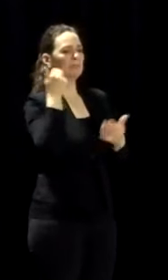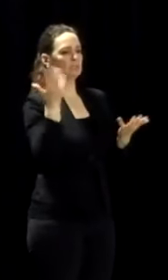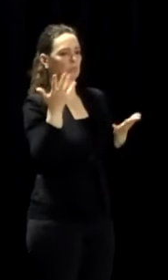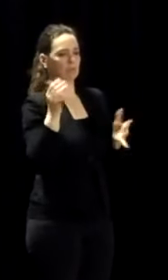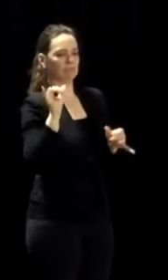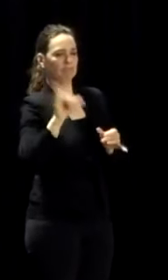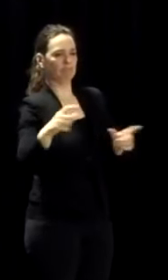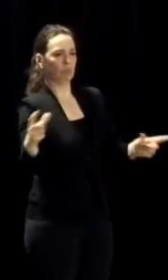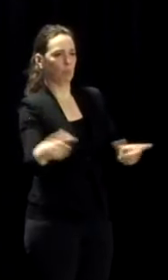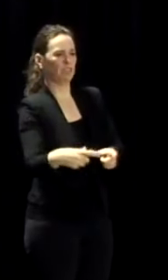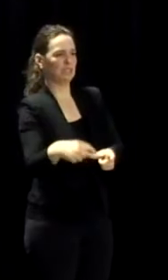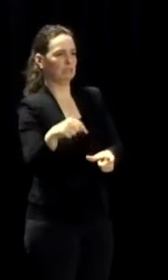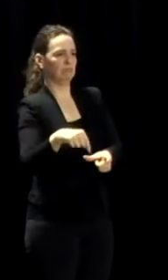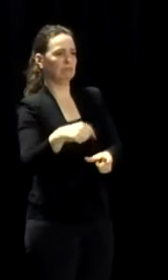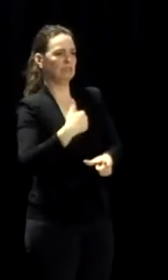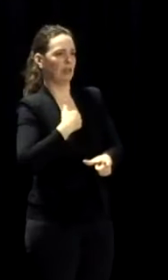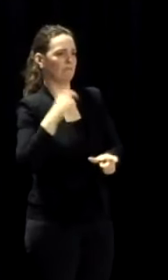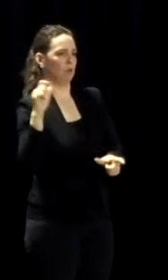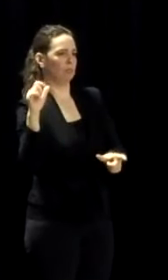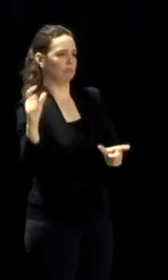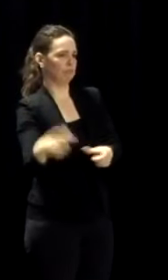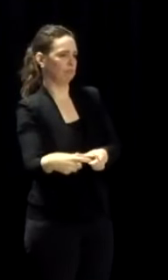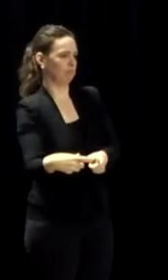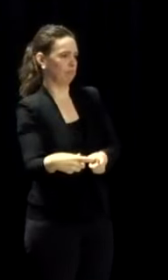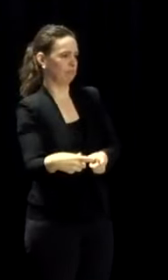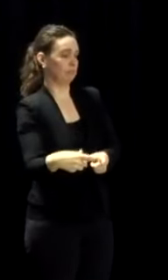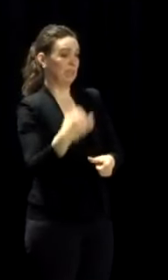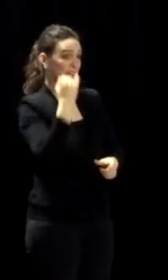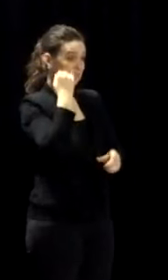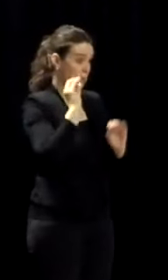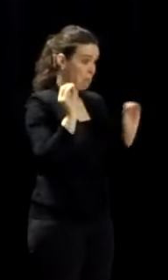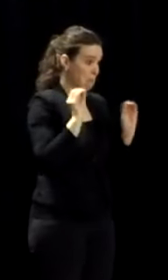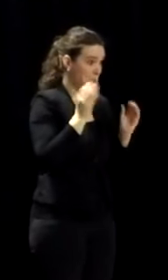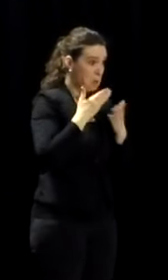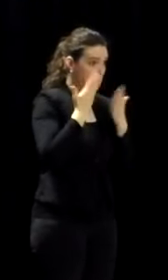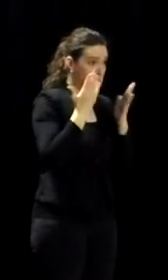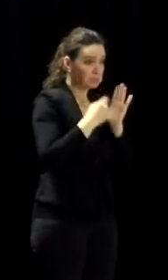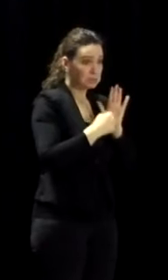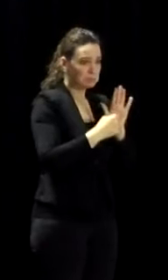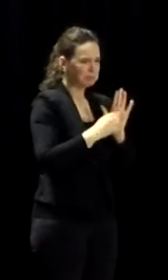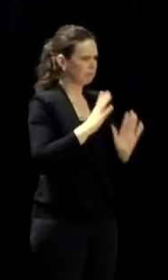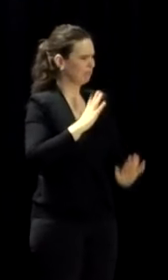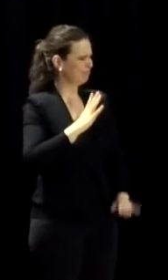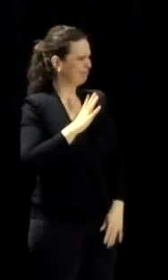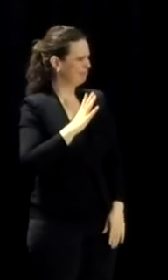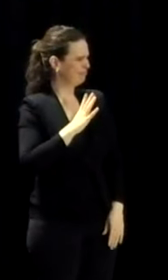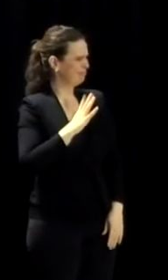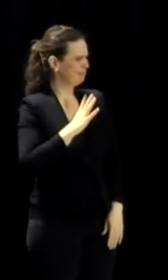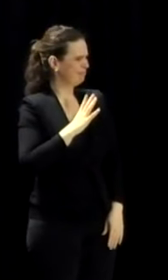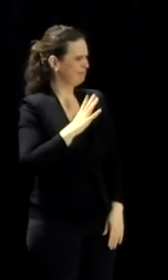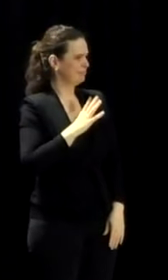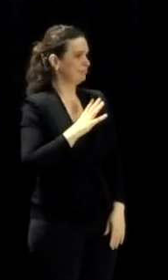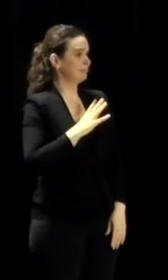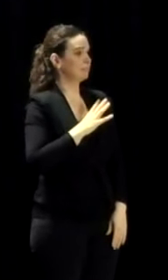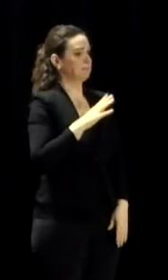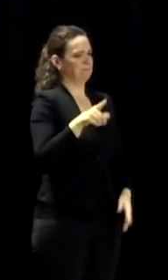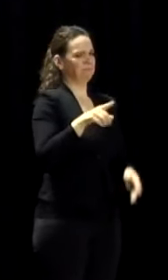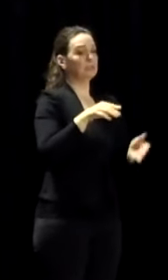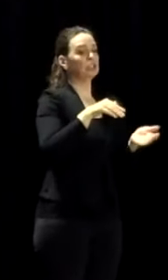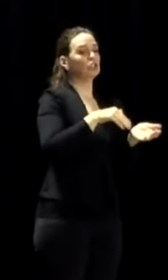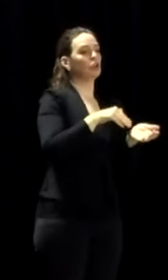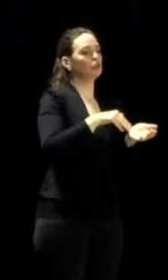then Dr. Gupta and her team are working on what procedures they're comfortable with to release somebody out of quarantine. and we'll talk more about